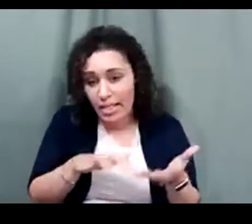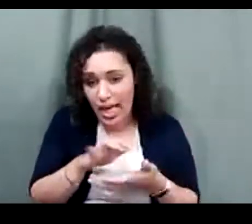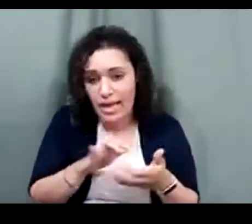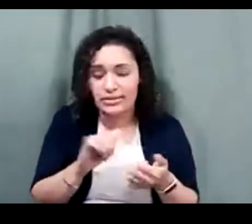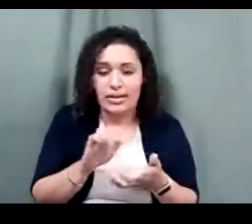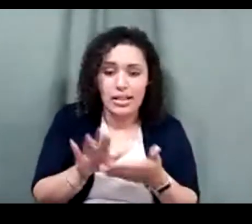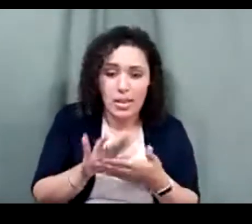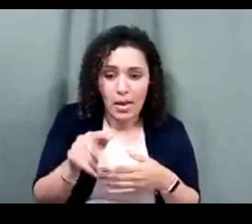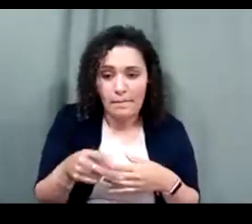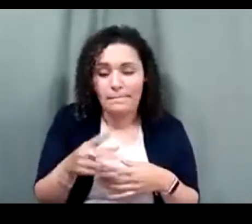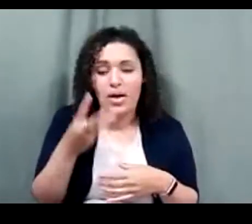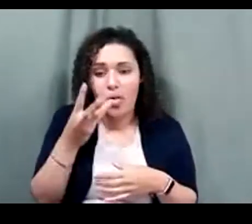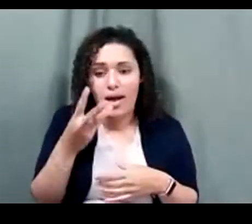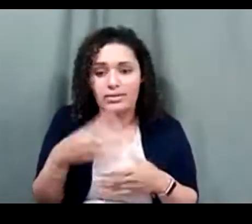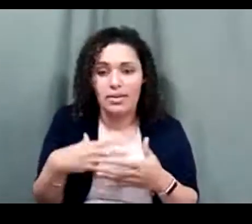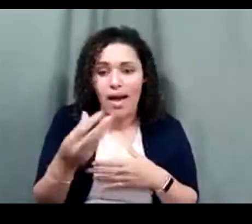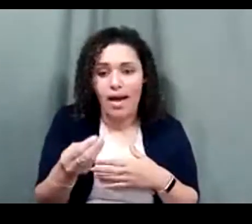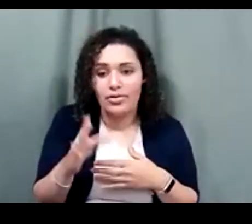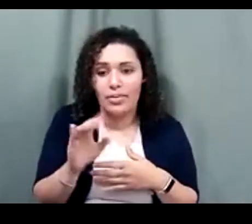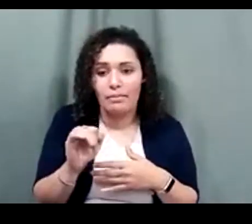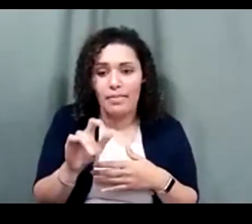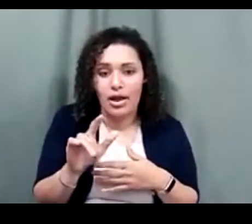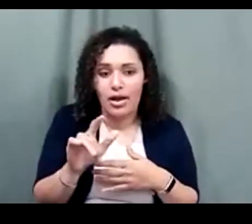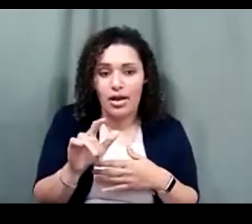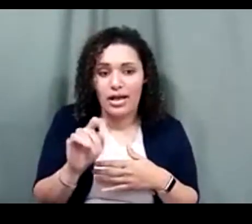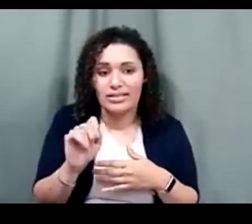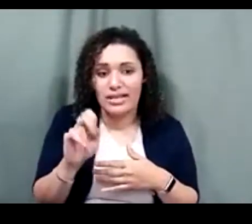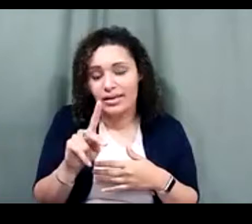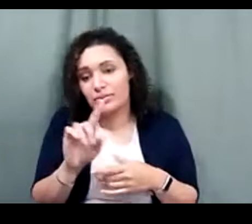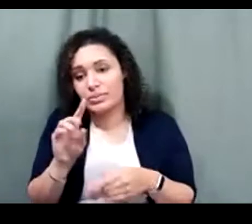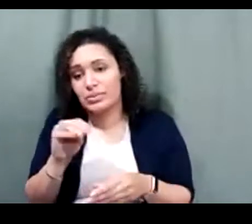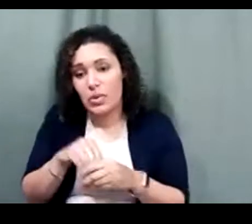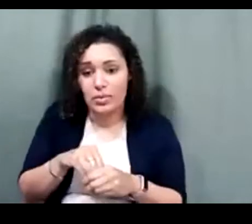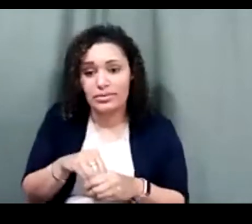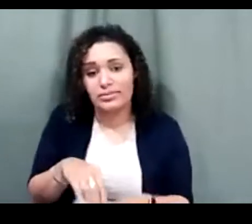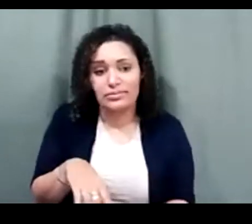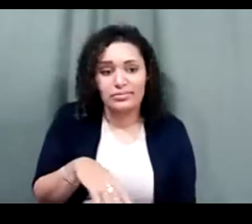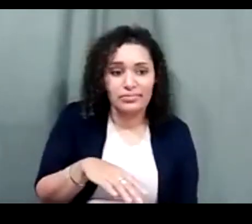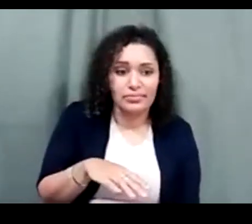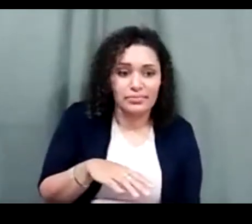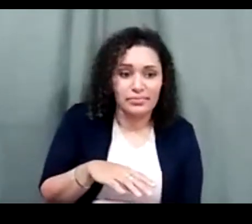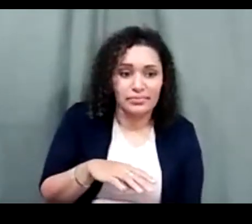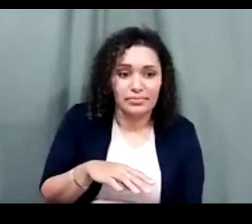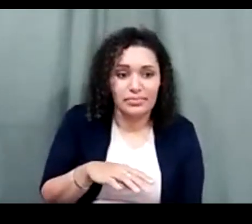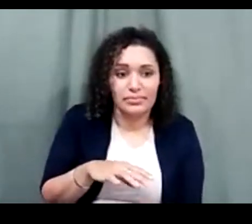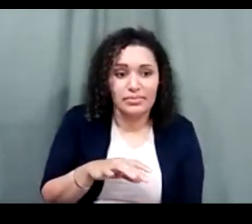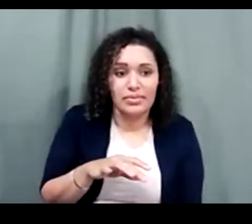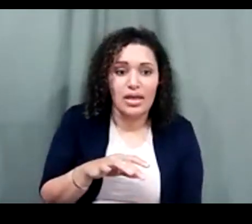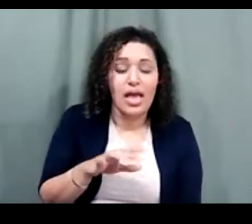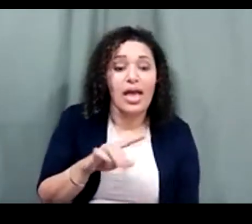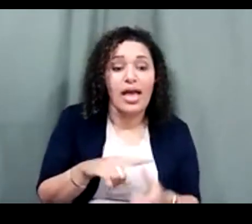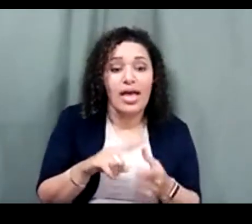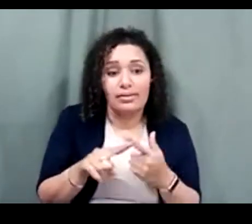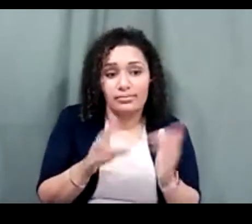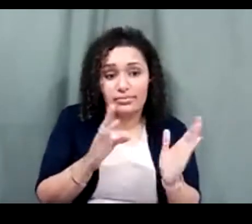ready to bottle, they come out of the barrel and go into tank just to await the bottler. But that's it. We should get onto the reds. We make